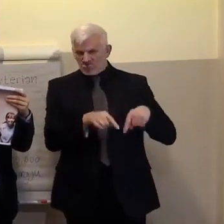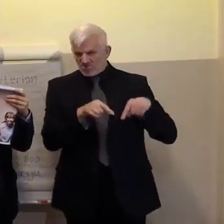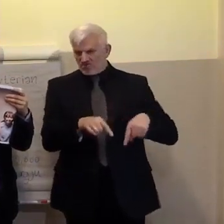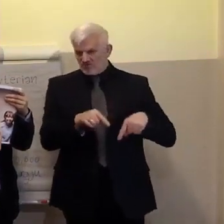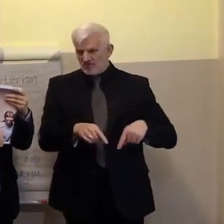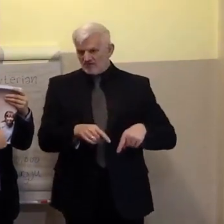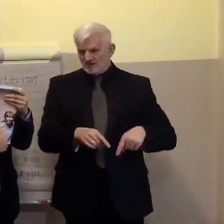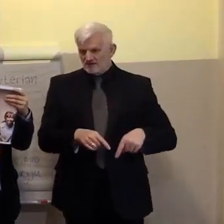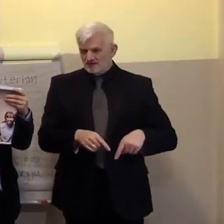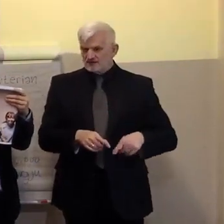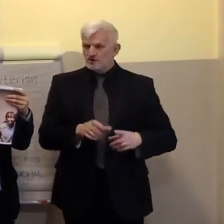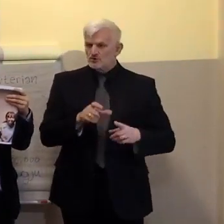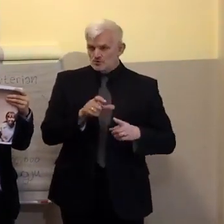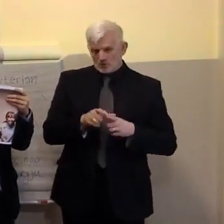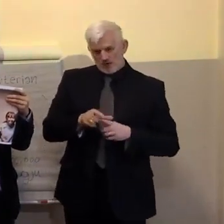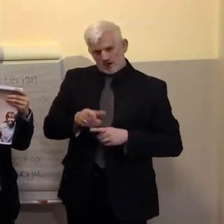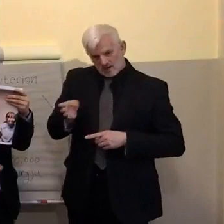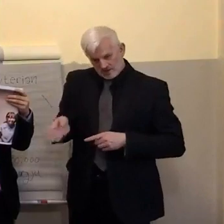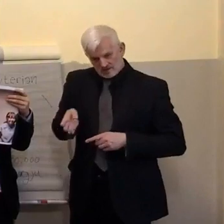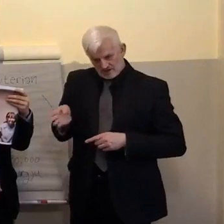So daughter began to come to us, our house.